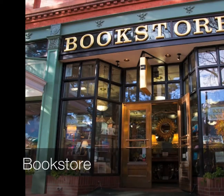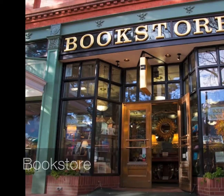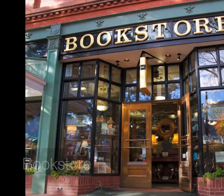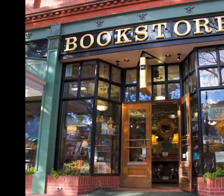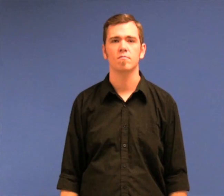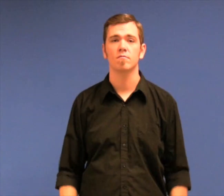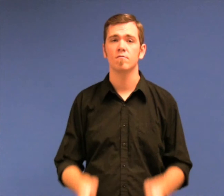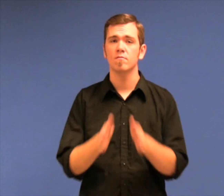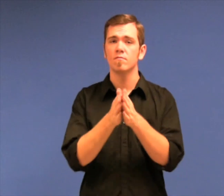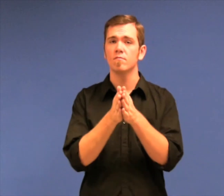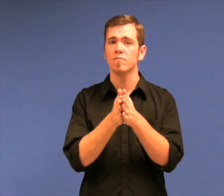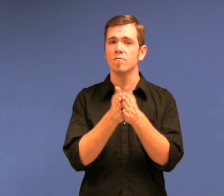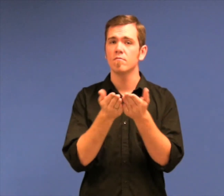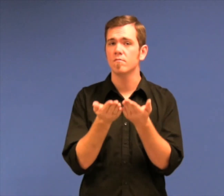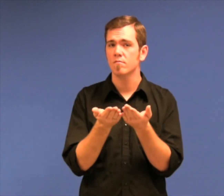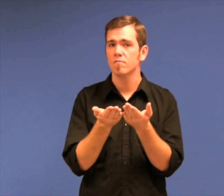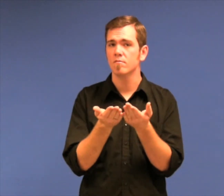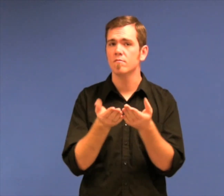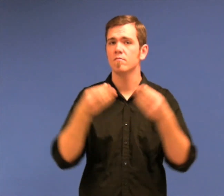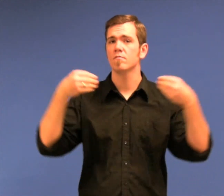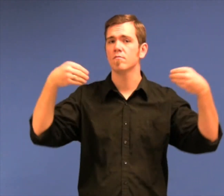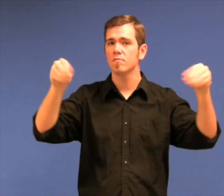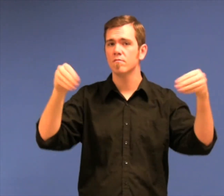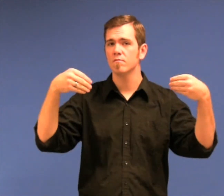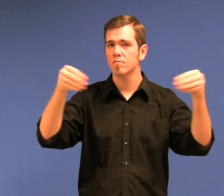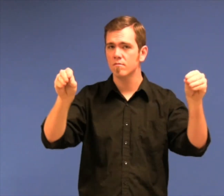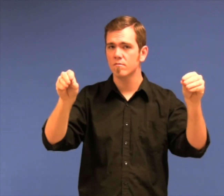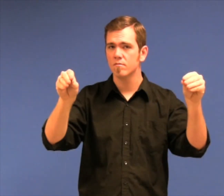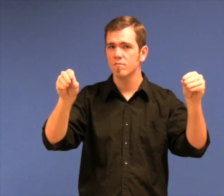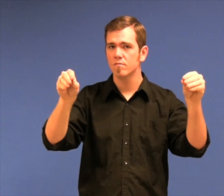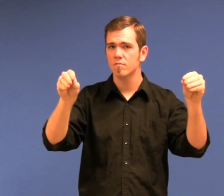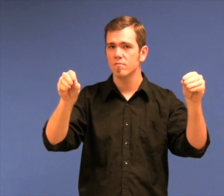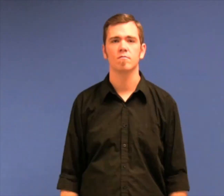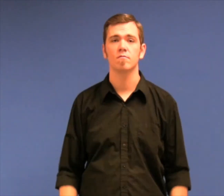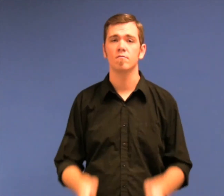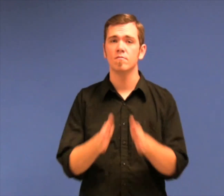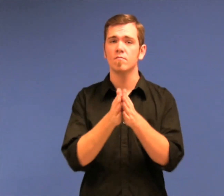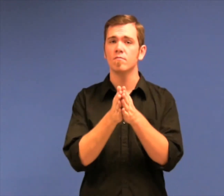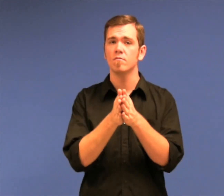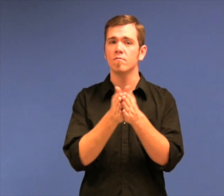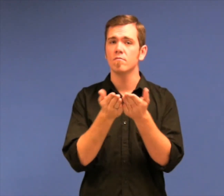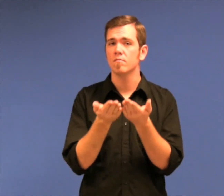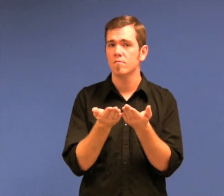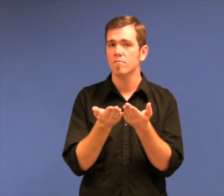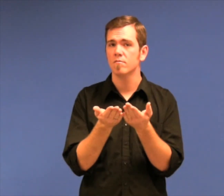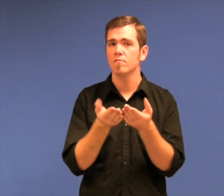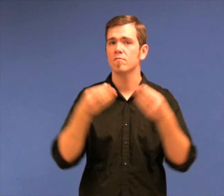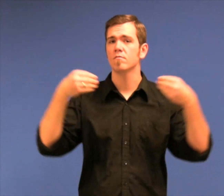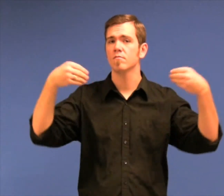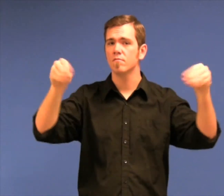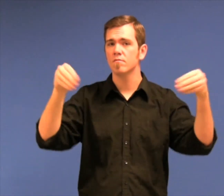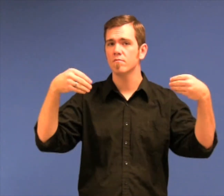put the two signs together. So book, store. Again, book,